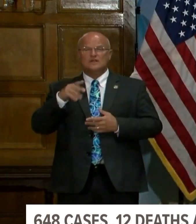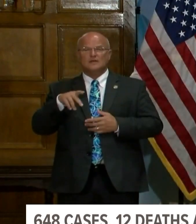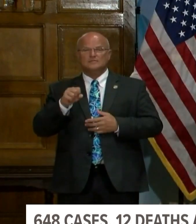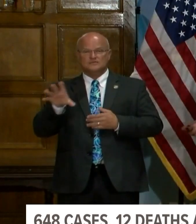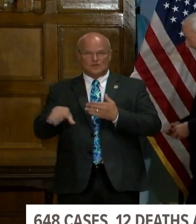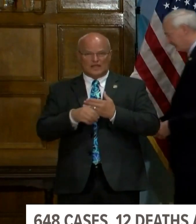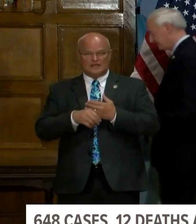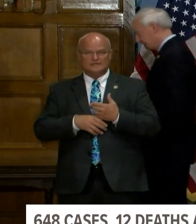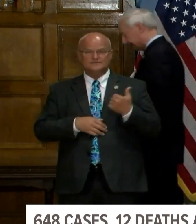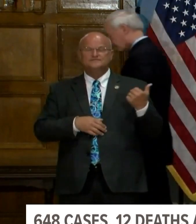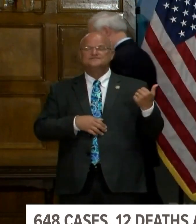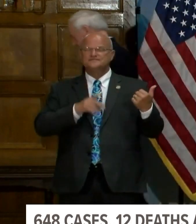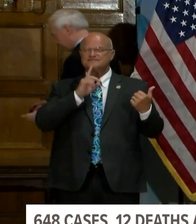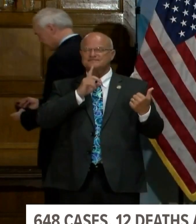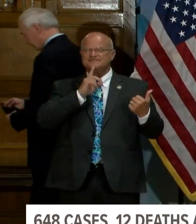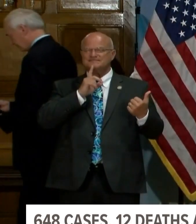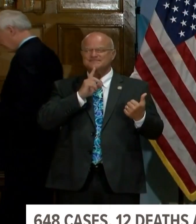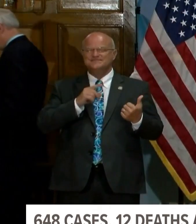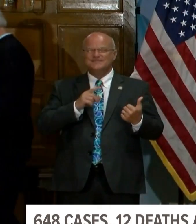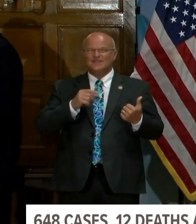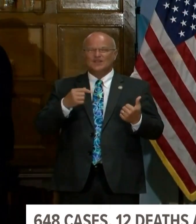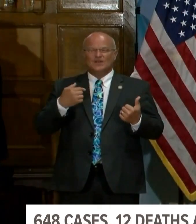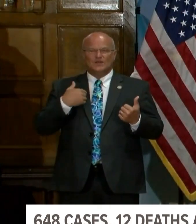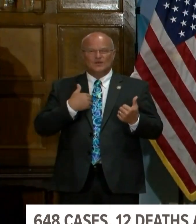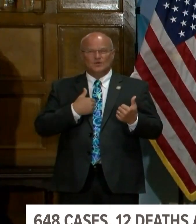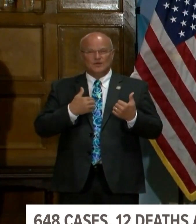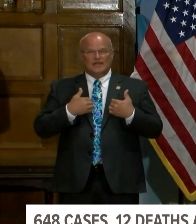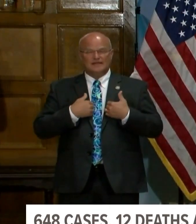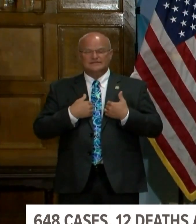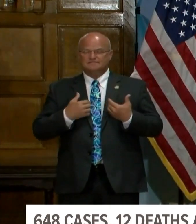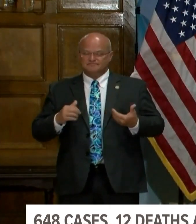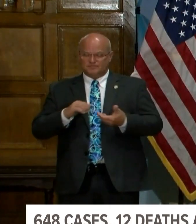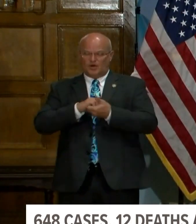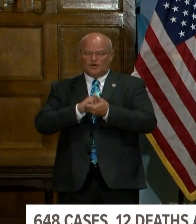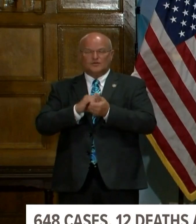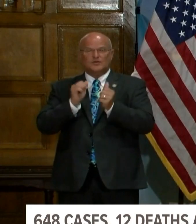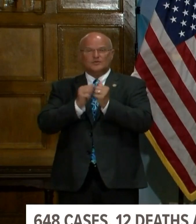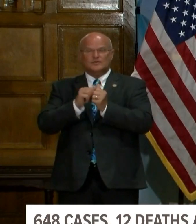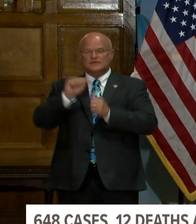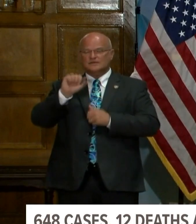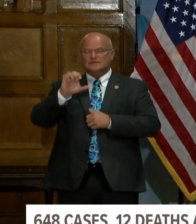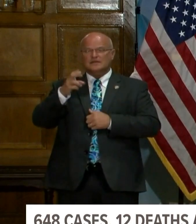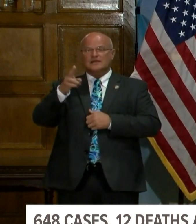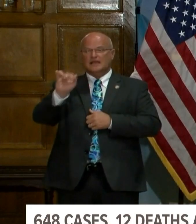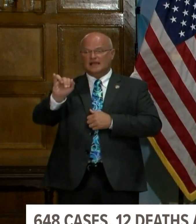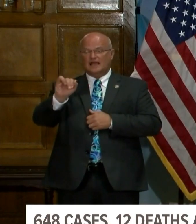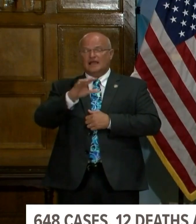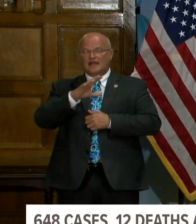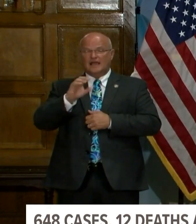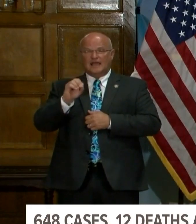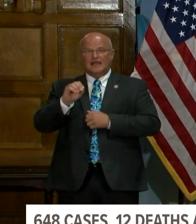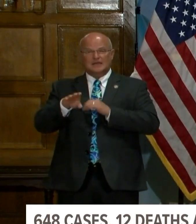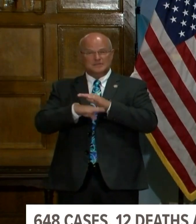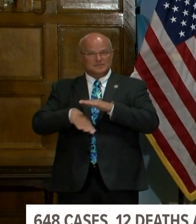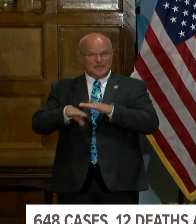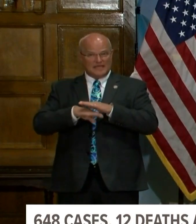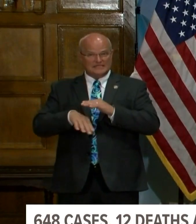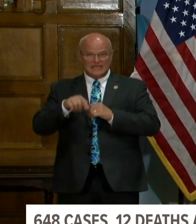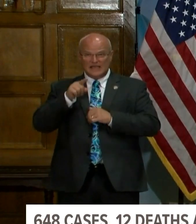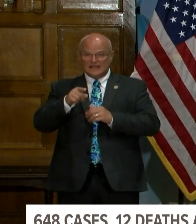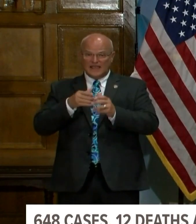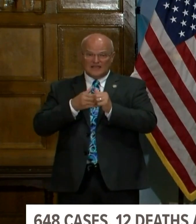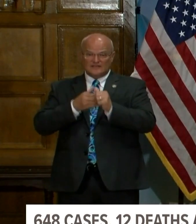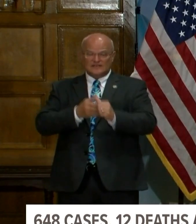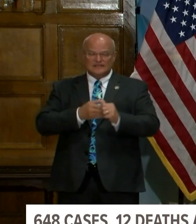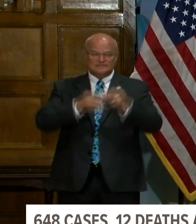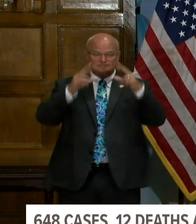that. Absolutely. We have been partnering very well with ACI, and basically they've lended